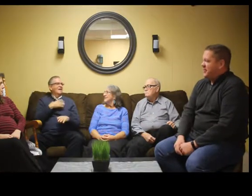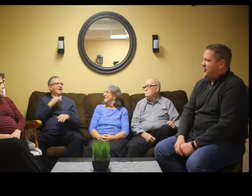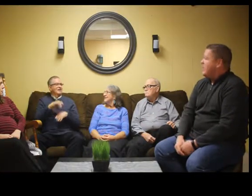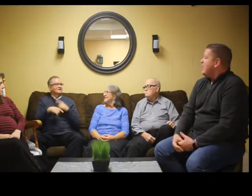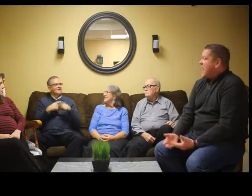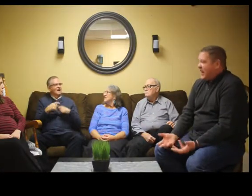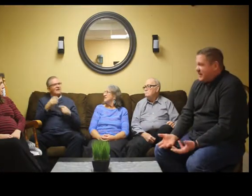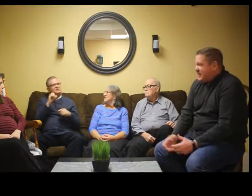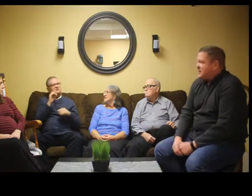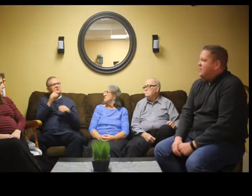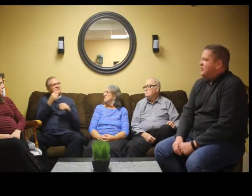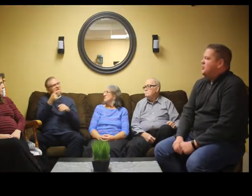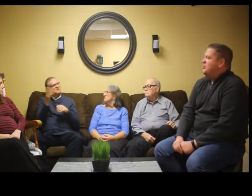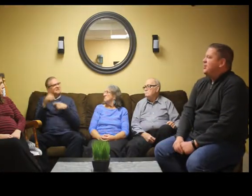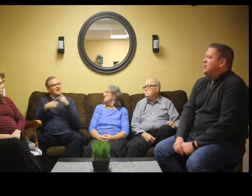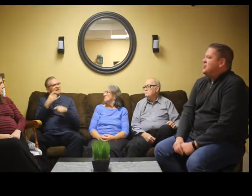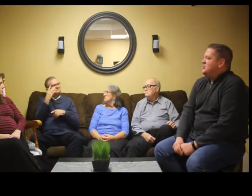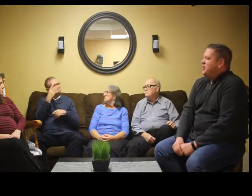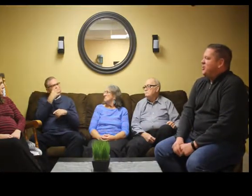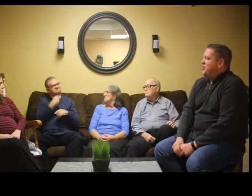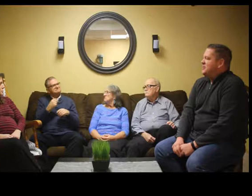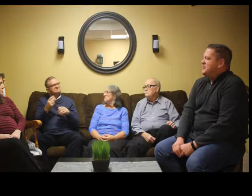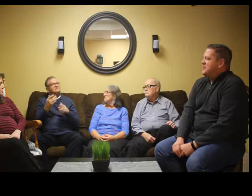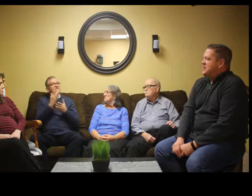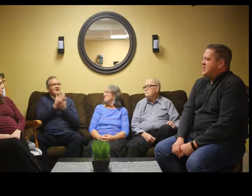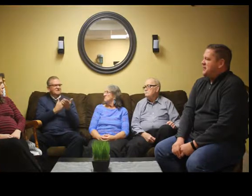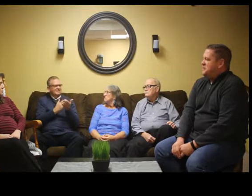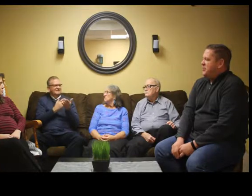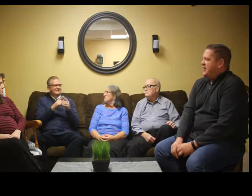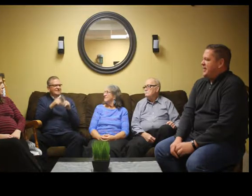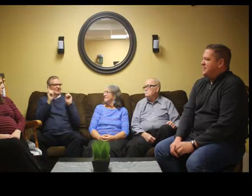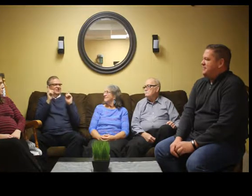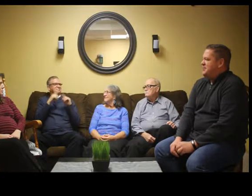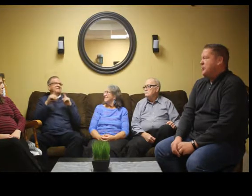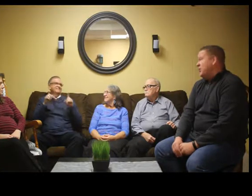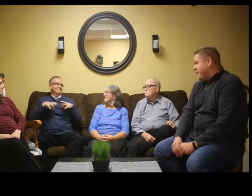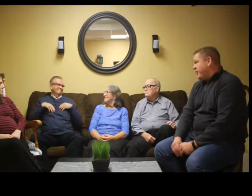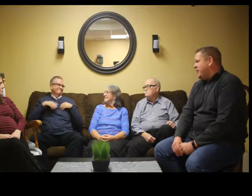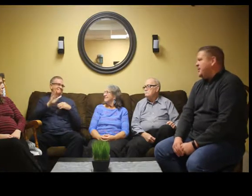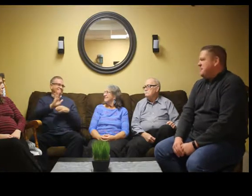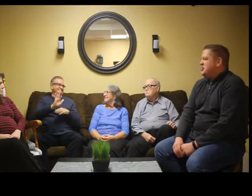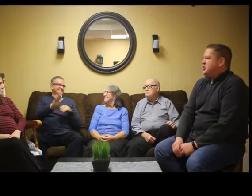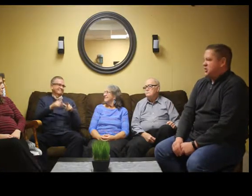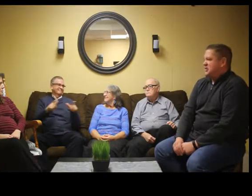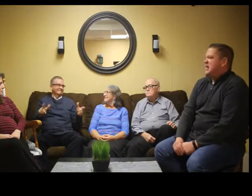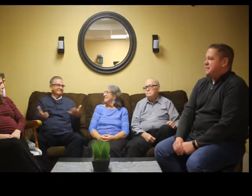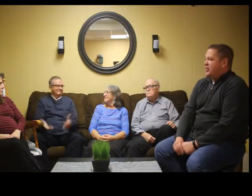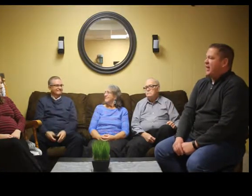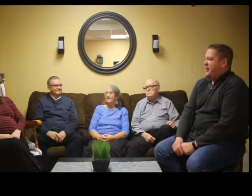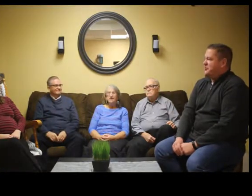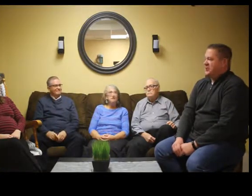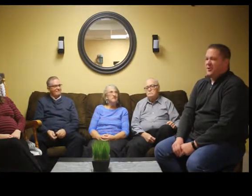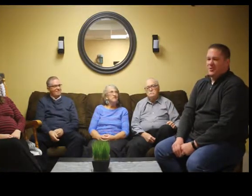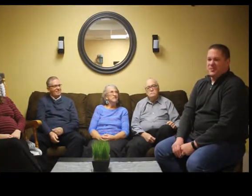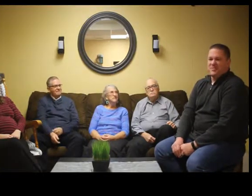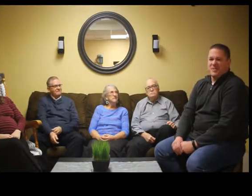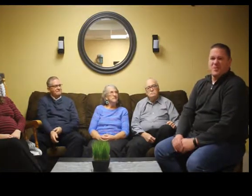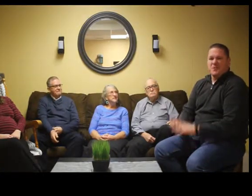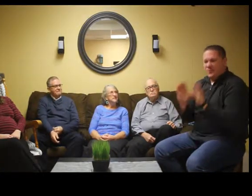Ecuador. I like that sign too. So some of the signs are pretty neat. Some are different, but you just accept their language and their culture.